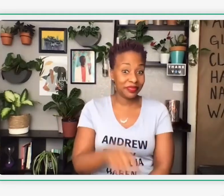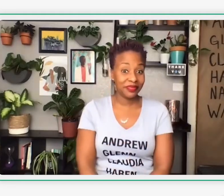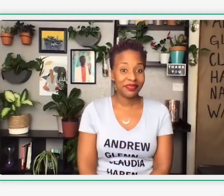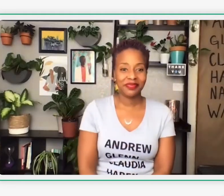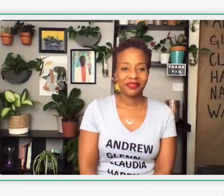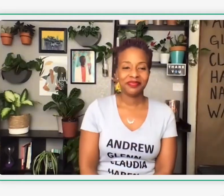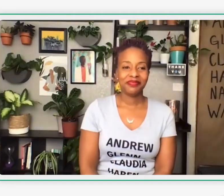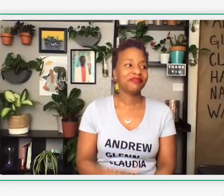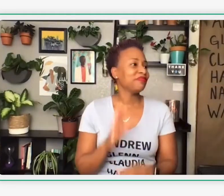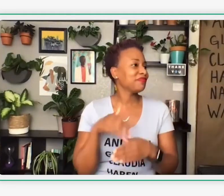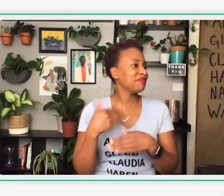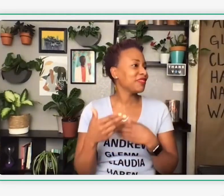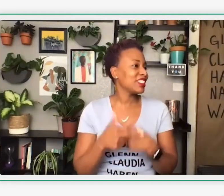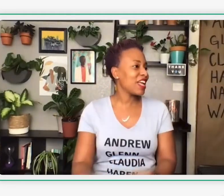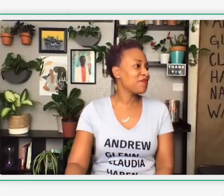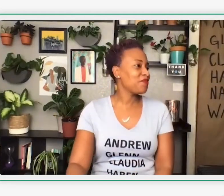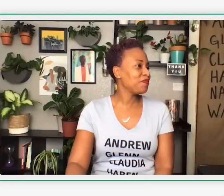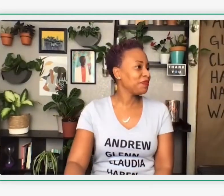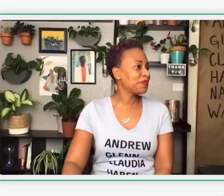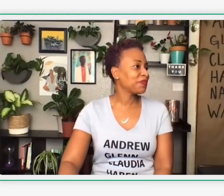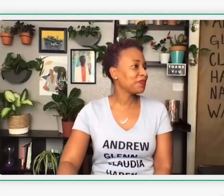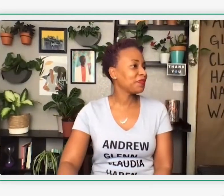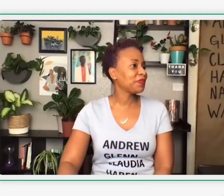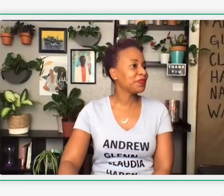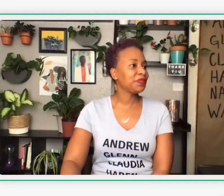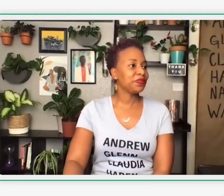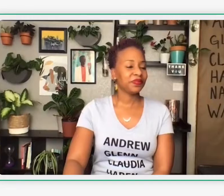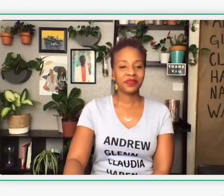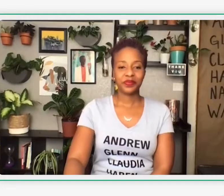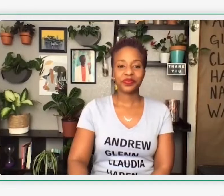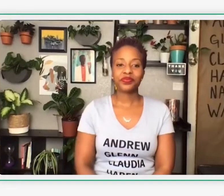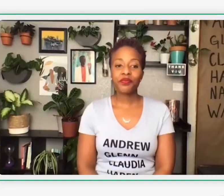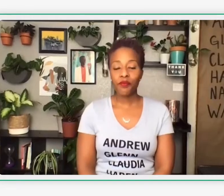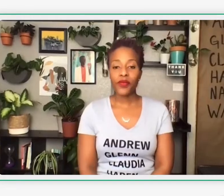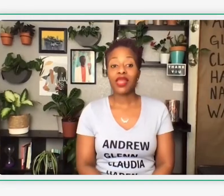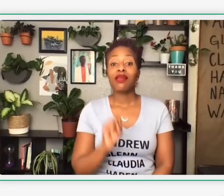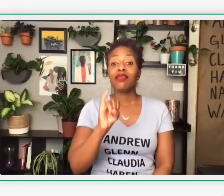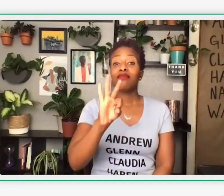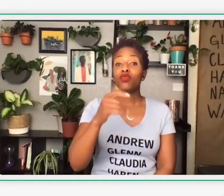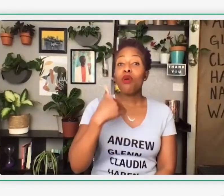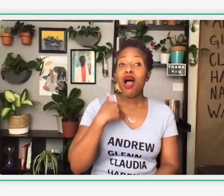line. It separates the option, your viewing option. You can